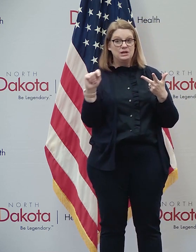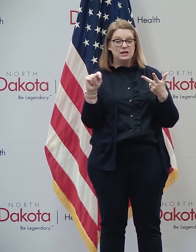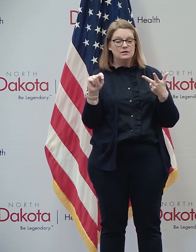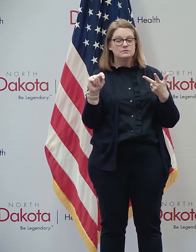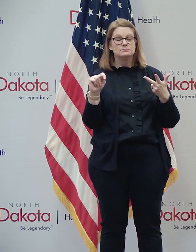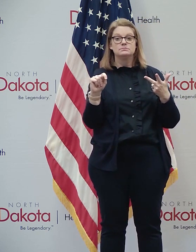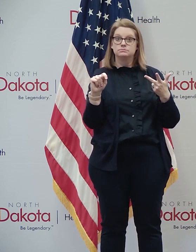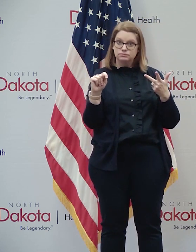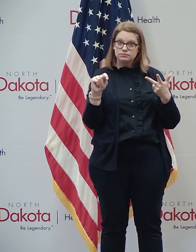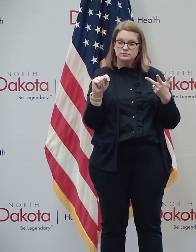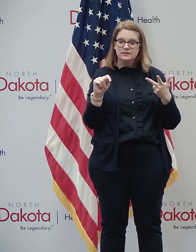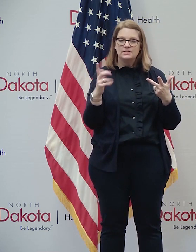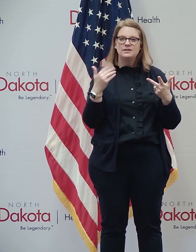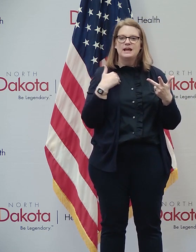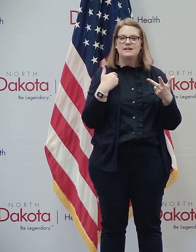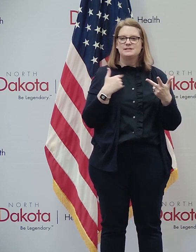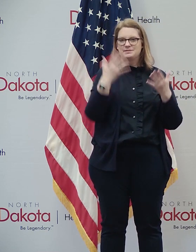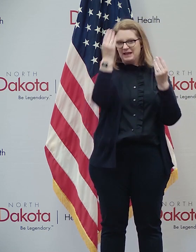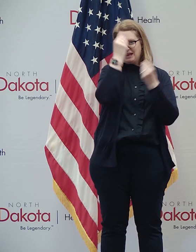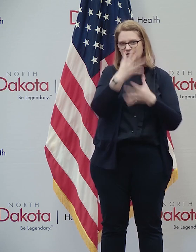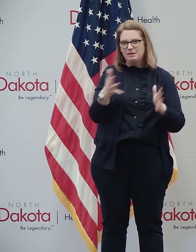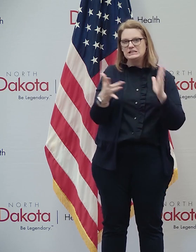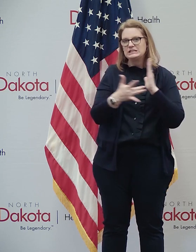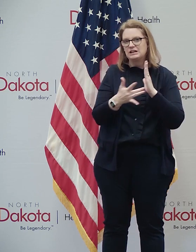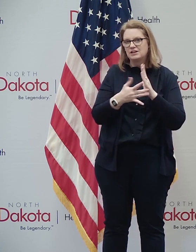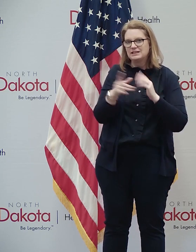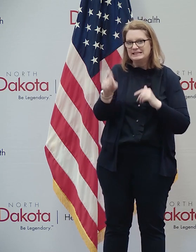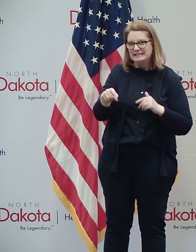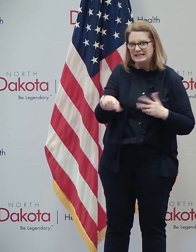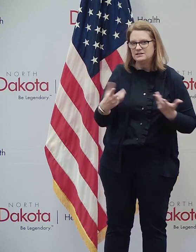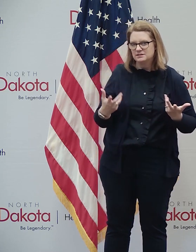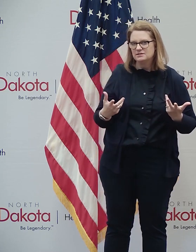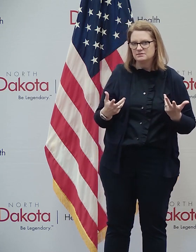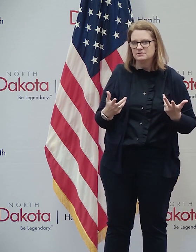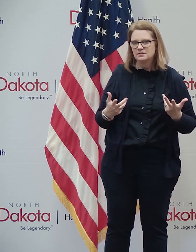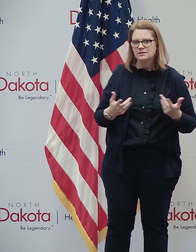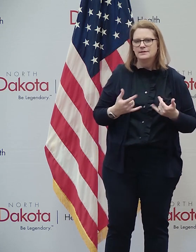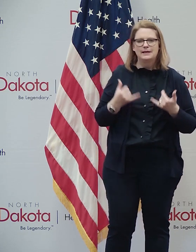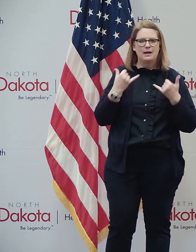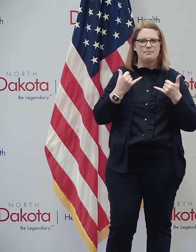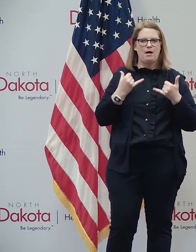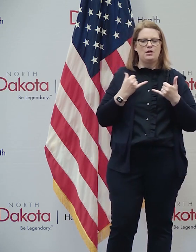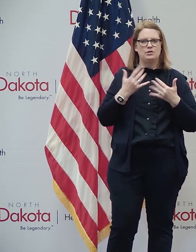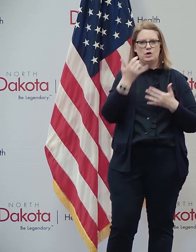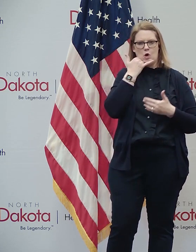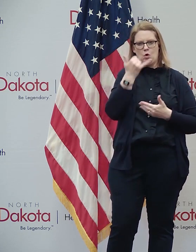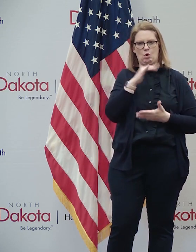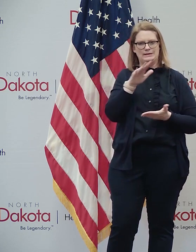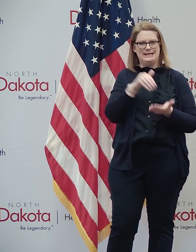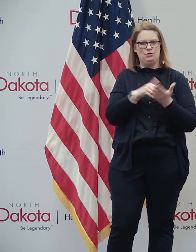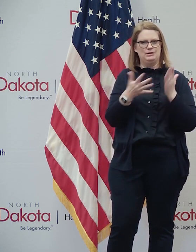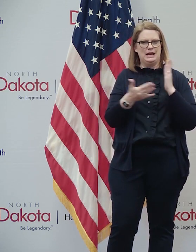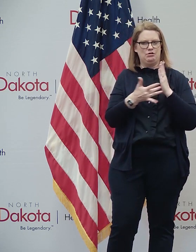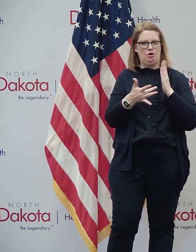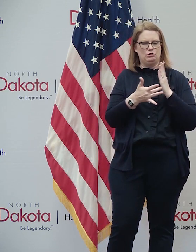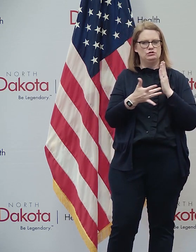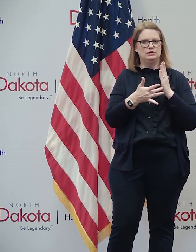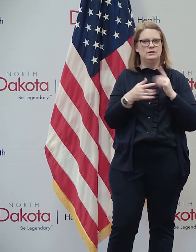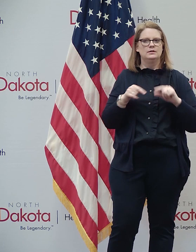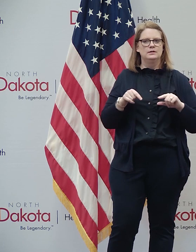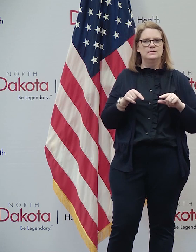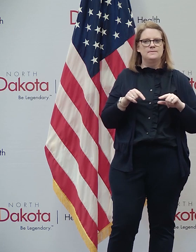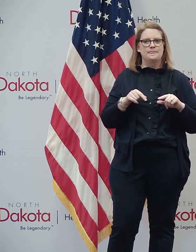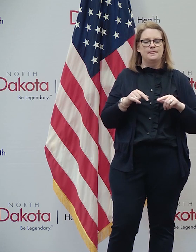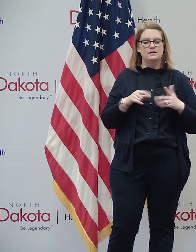we have some information technology needs relative to modern call center technology, where